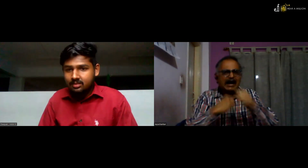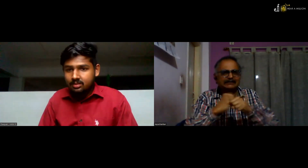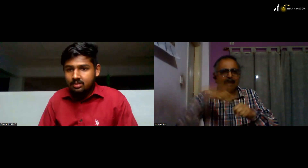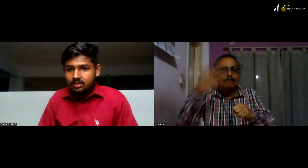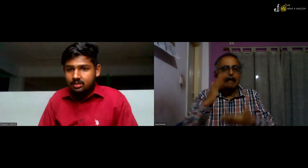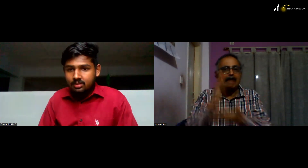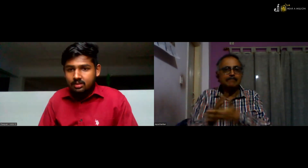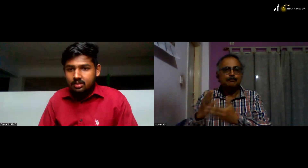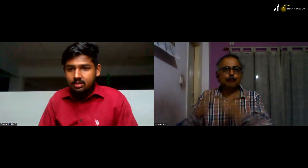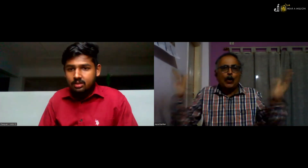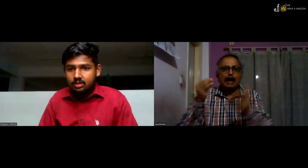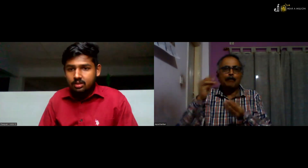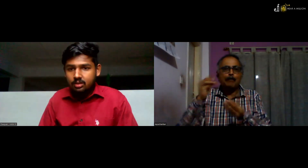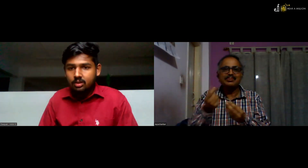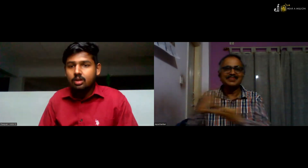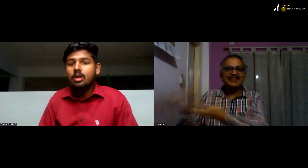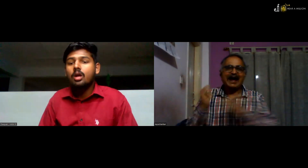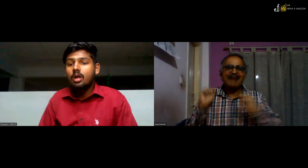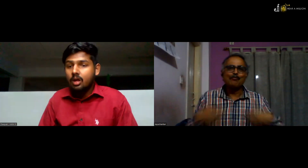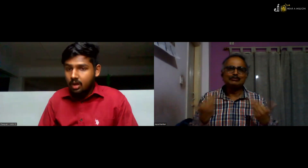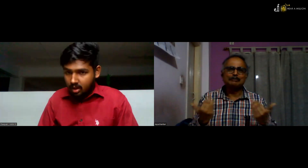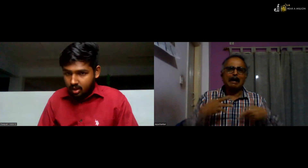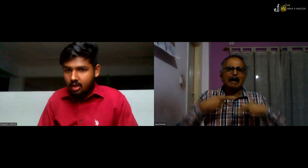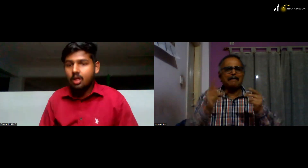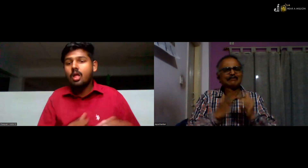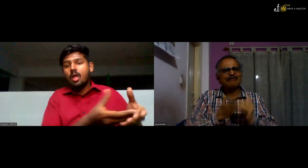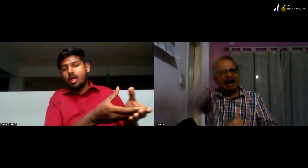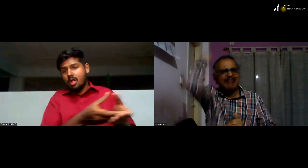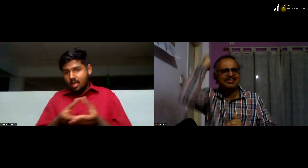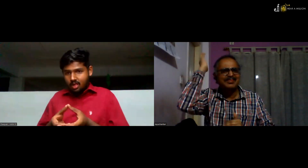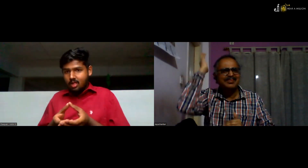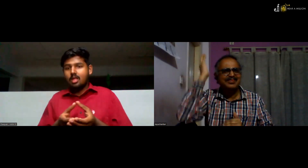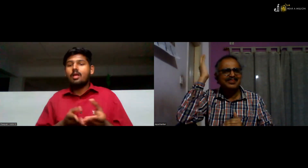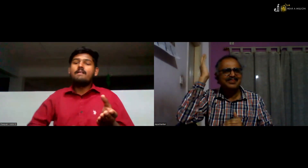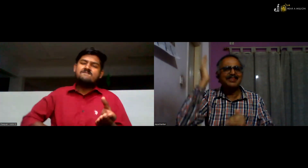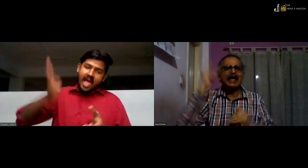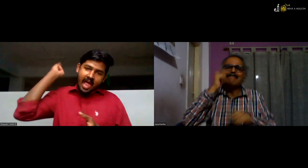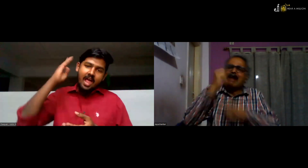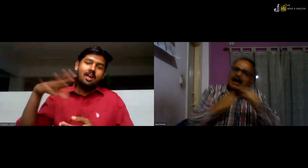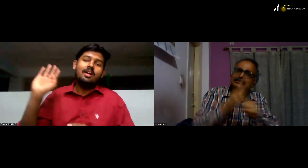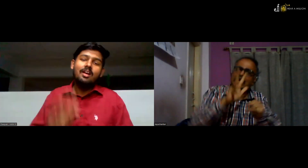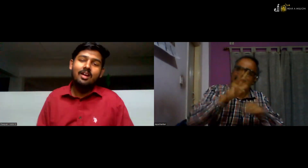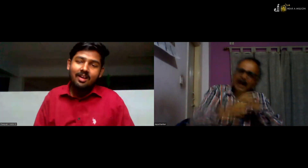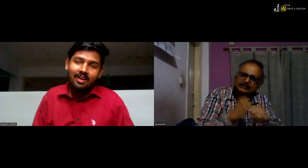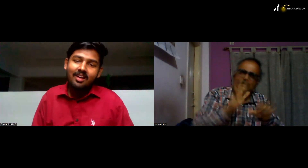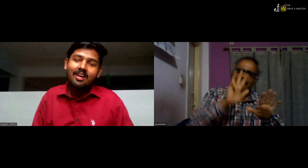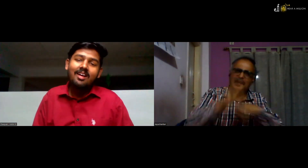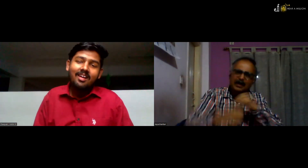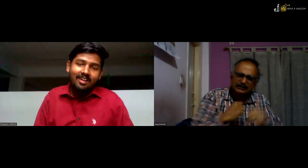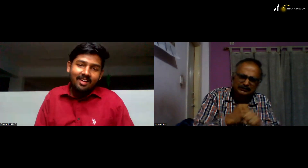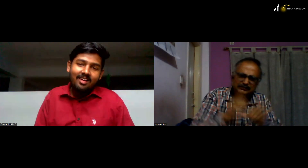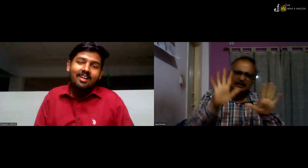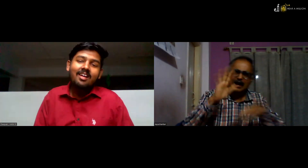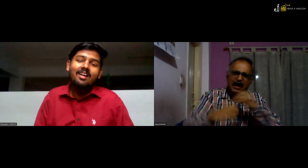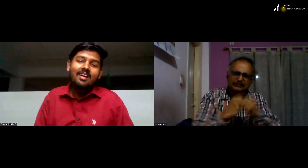from my savings. So this is how I used to plan, that I don't want to use my PPF amount or something